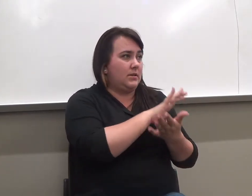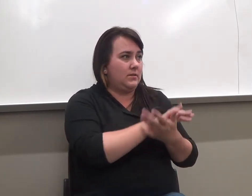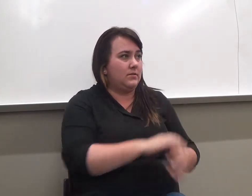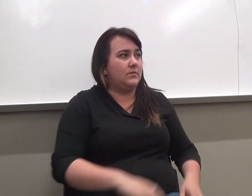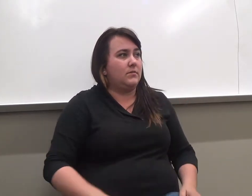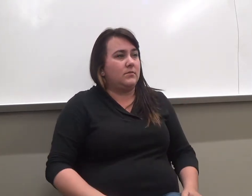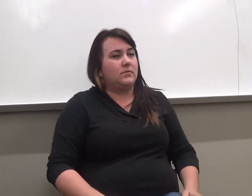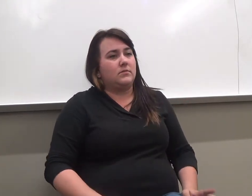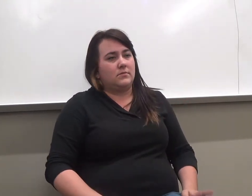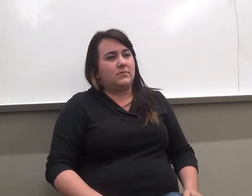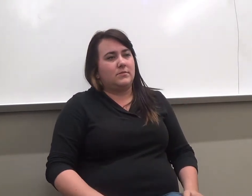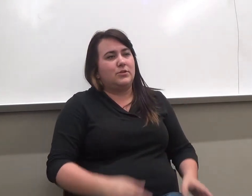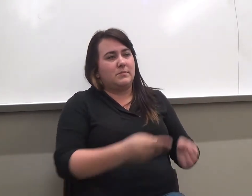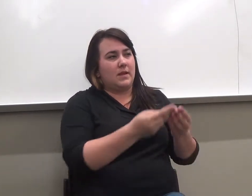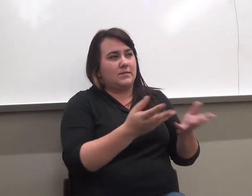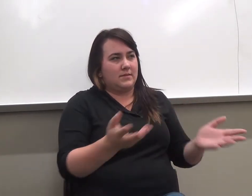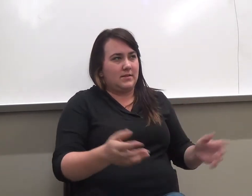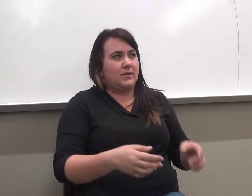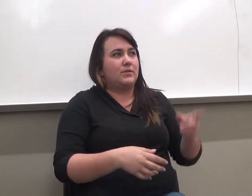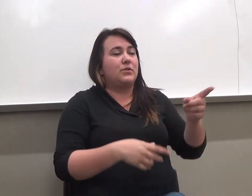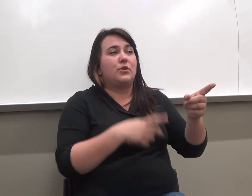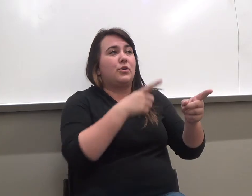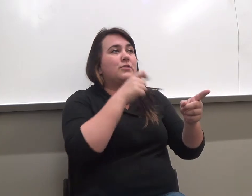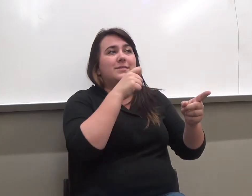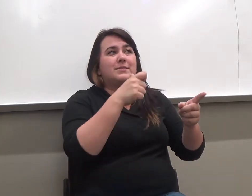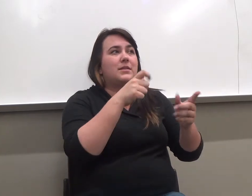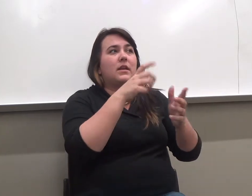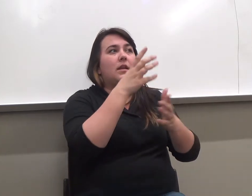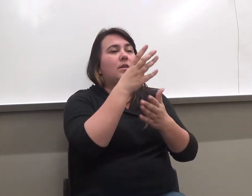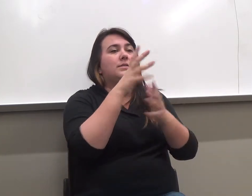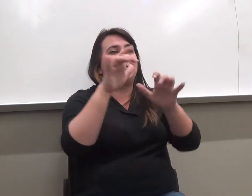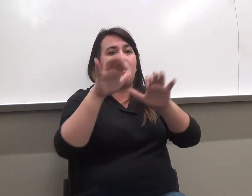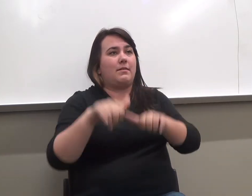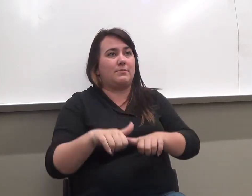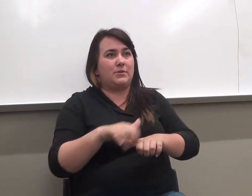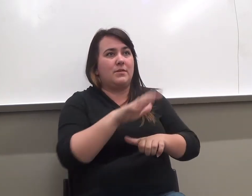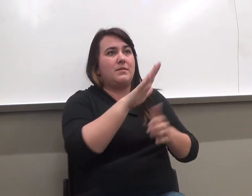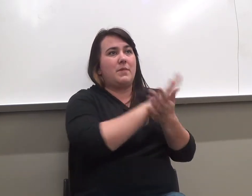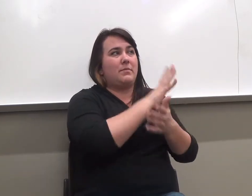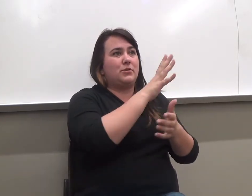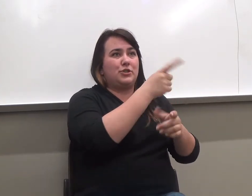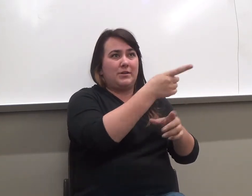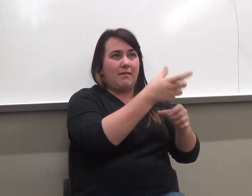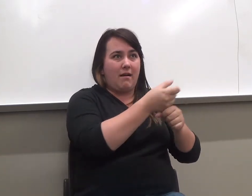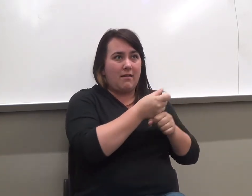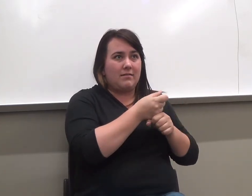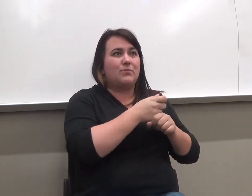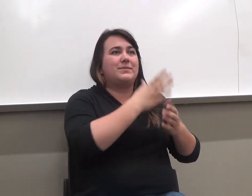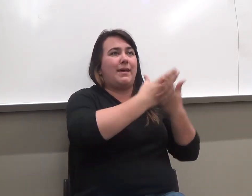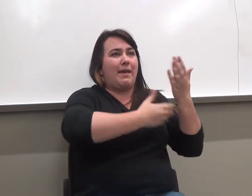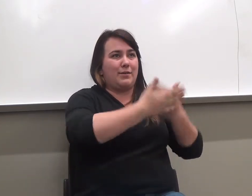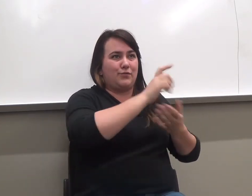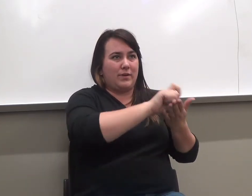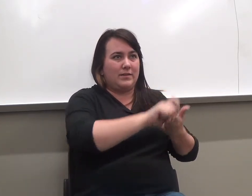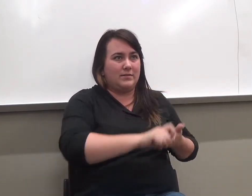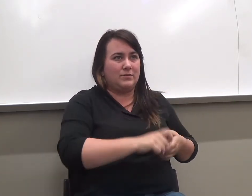where the question says, is it properly formatted? Cynthia's gonna say no, all